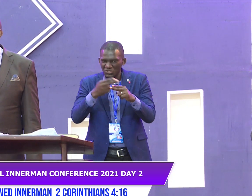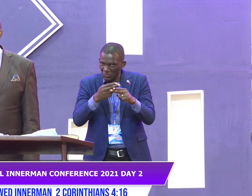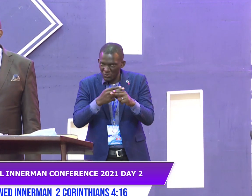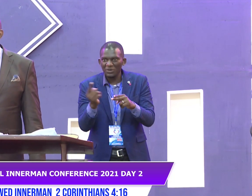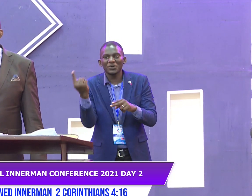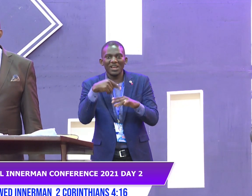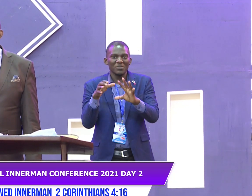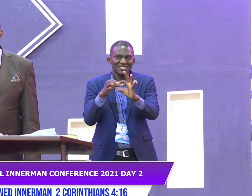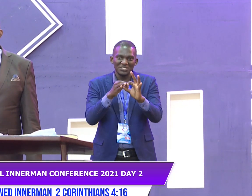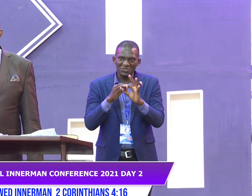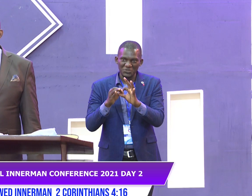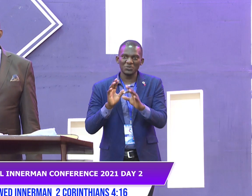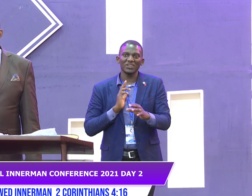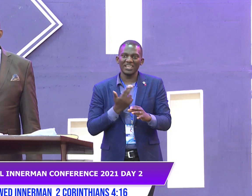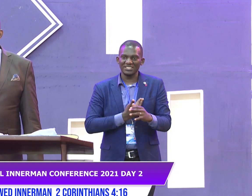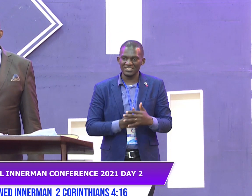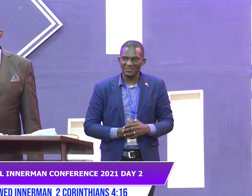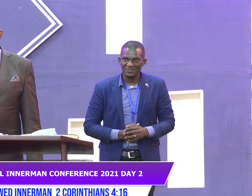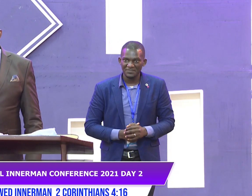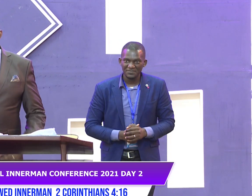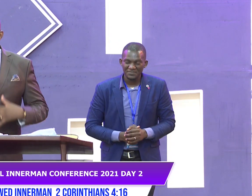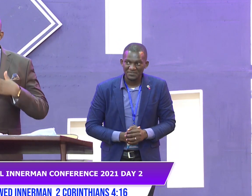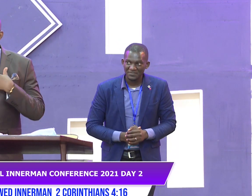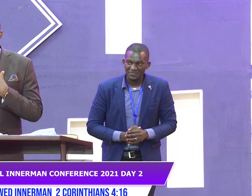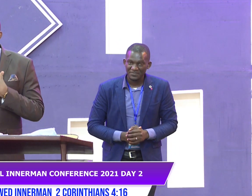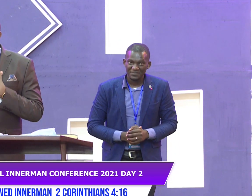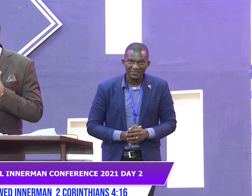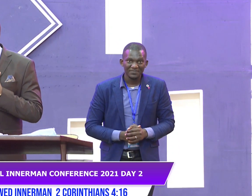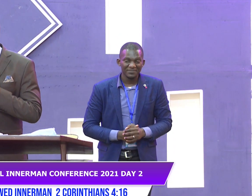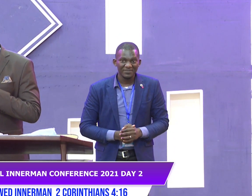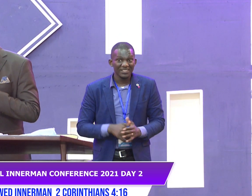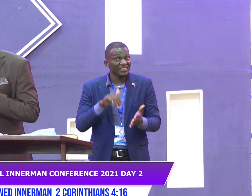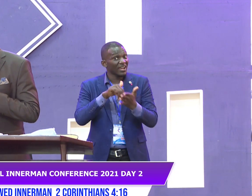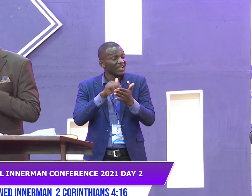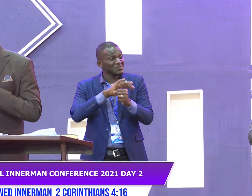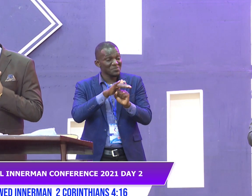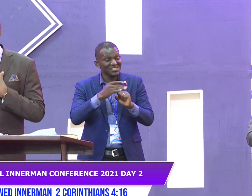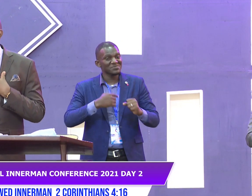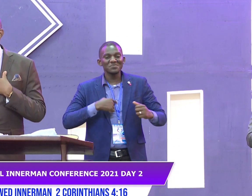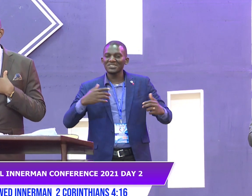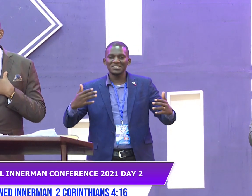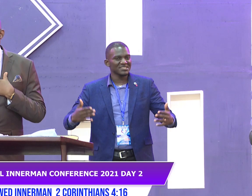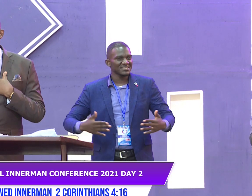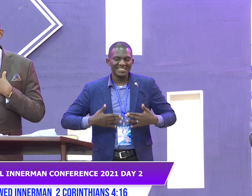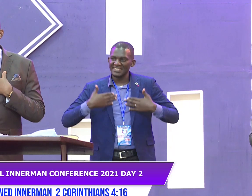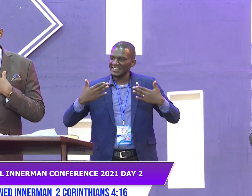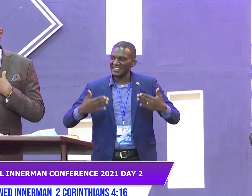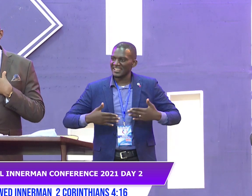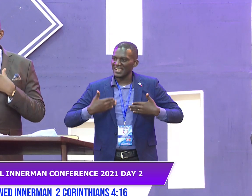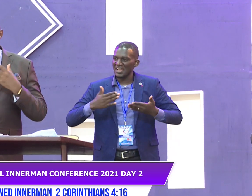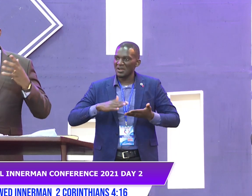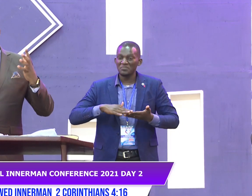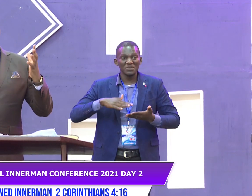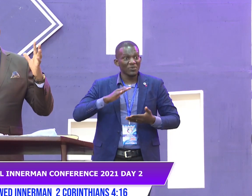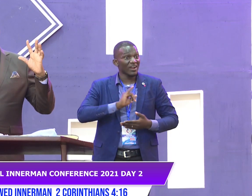different branches, they will come and be with part of us. Echo munda yange chinsanyo sana. Inside of me, it delights me.